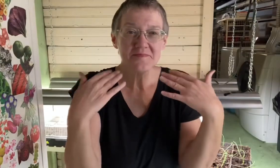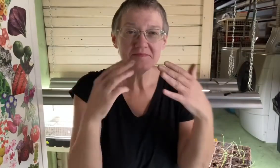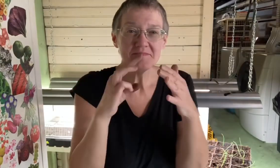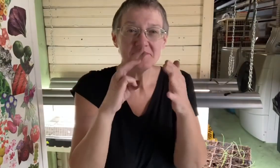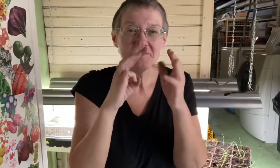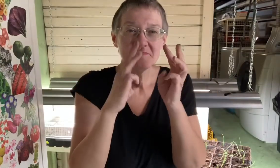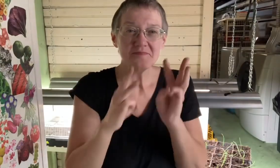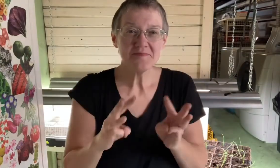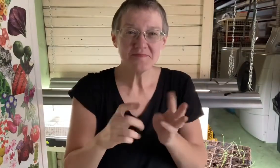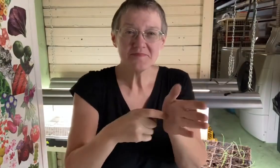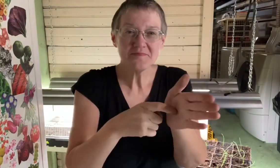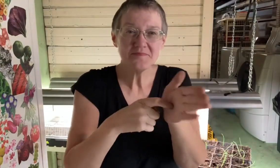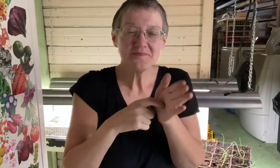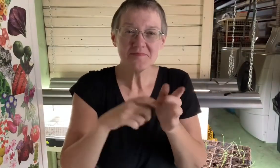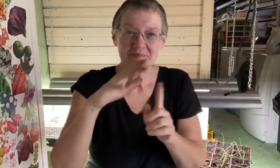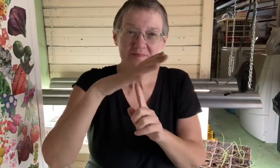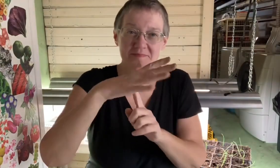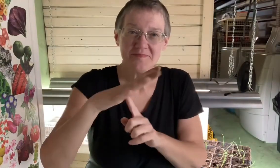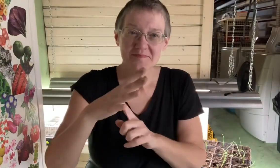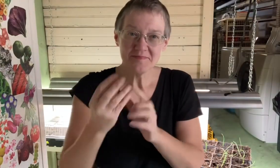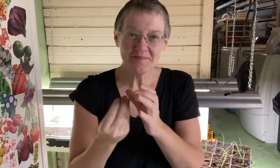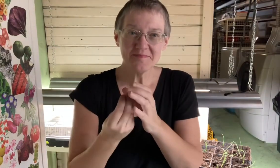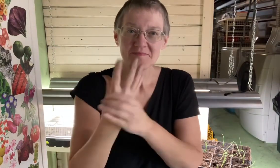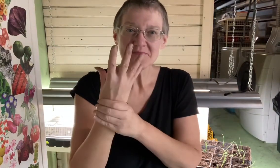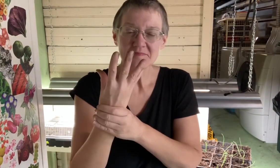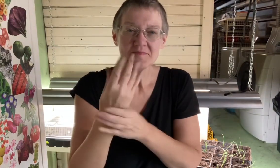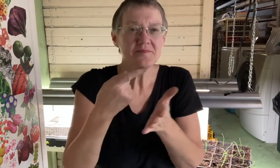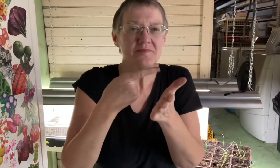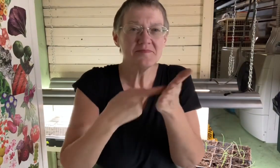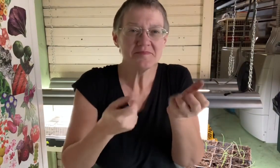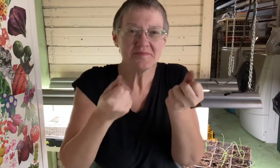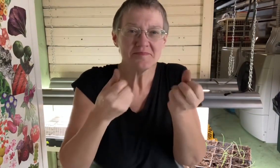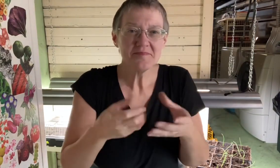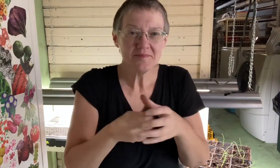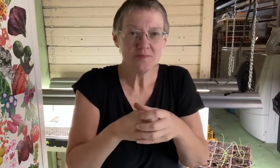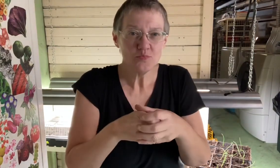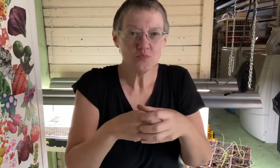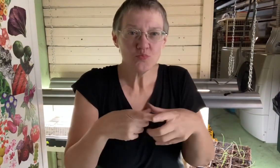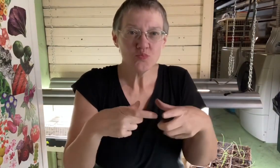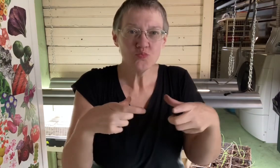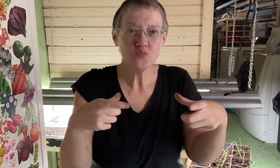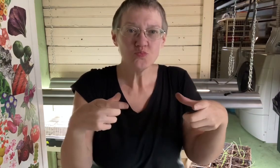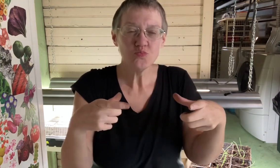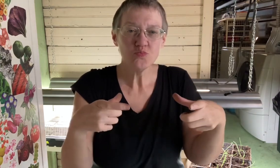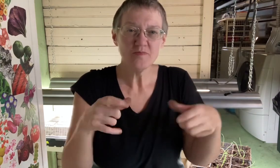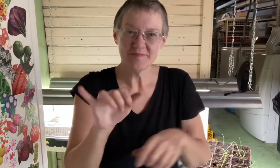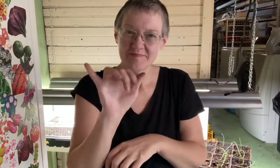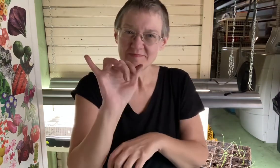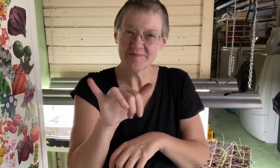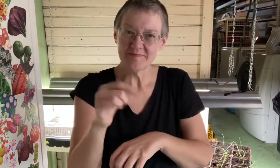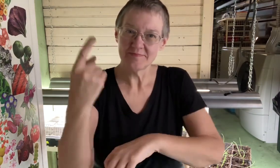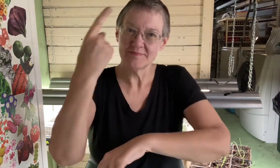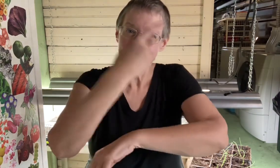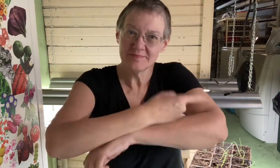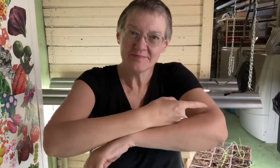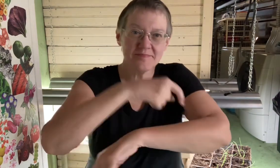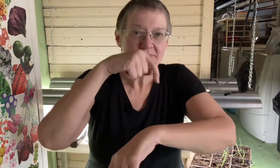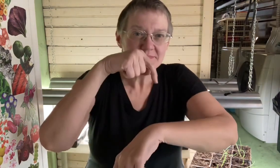Now, if cool weather helps the leaves grow and develop, what causes them to bulb up? Well, that's